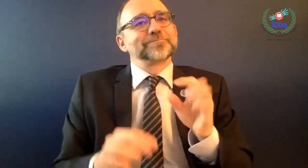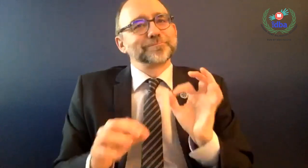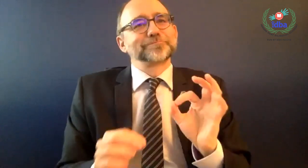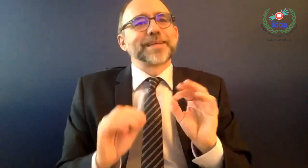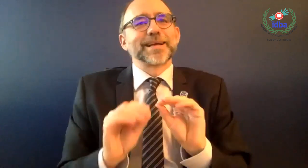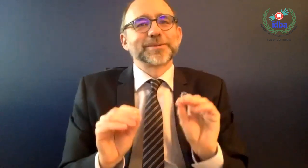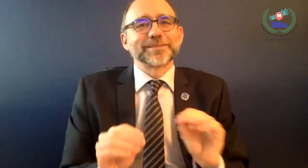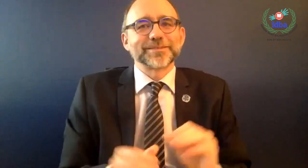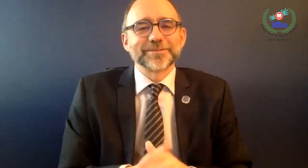other general students.